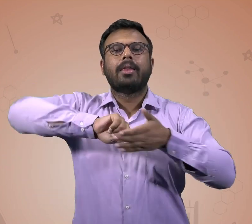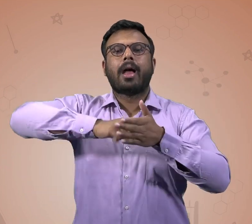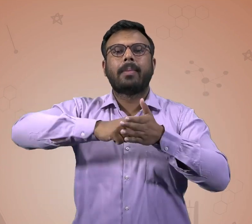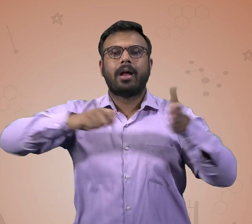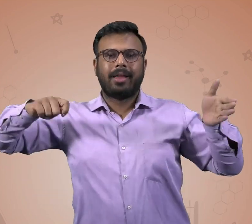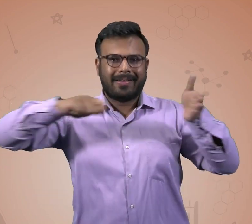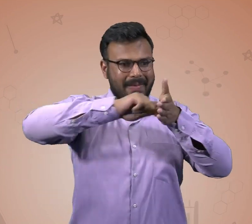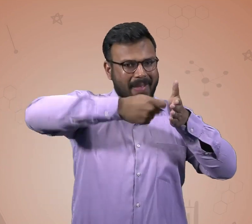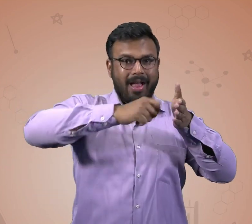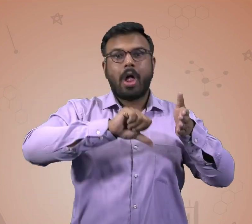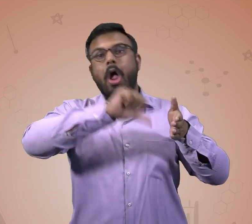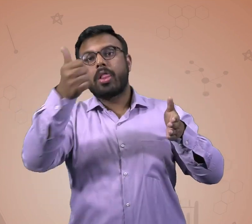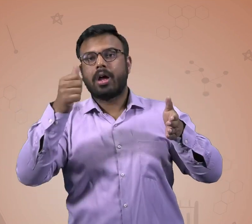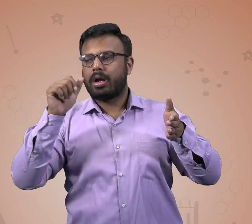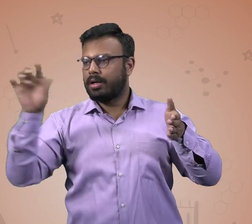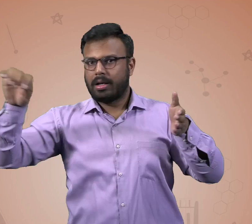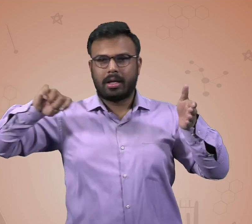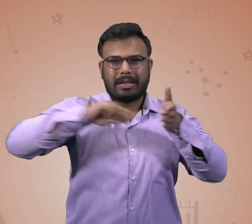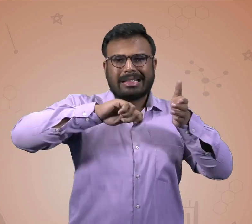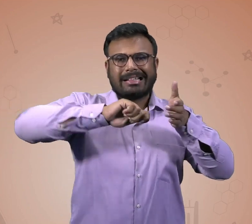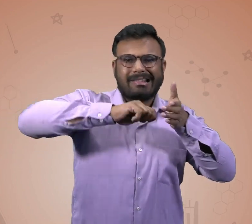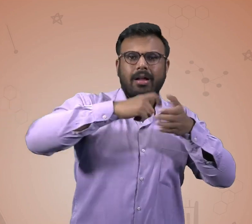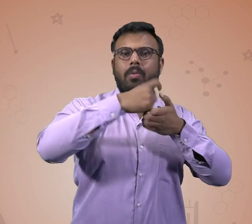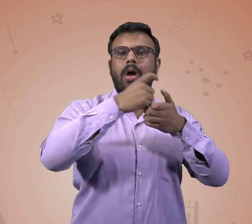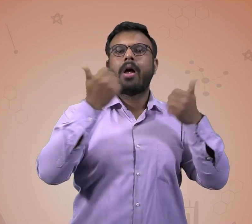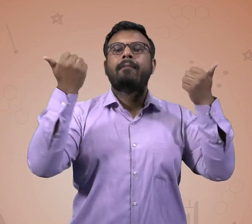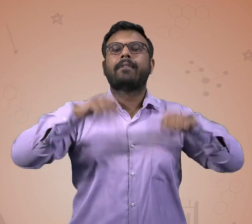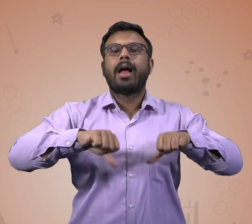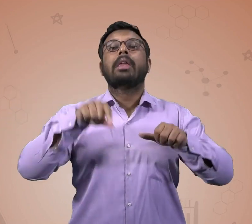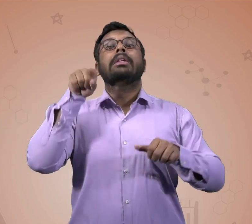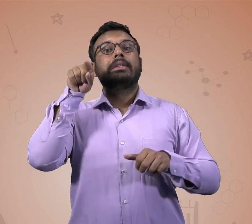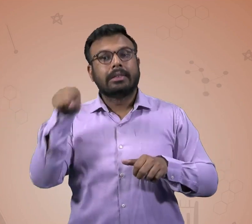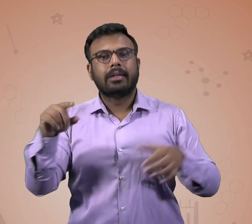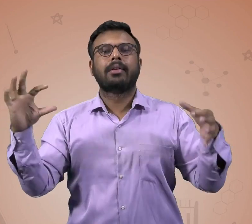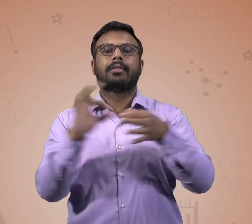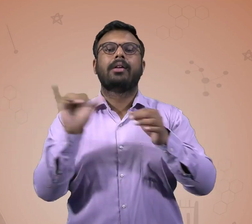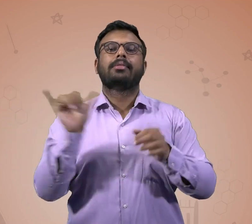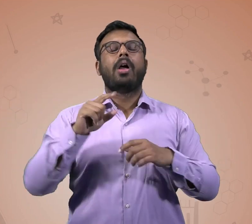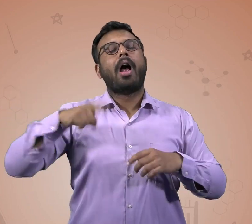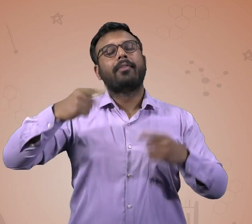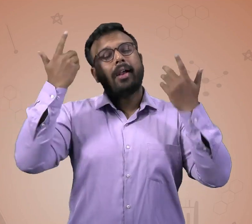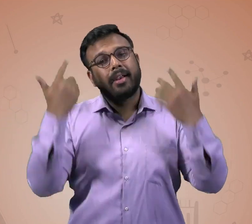we do not have new antibodies, we will get sick because our immune system has not yet